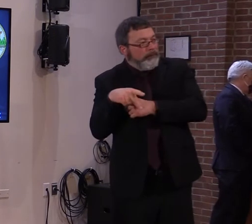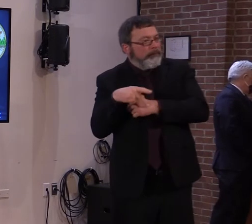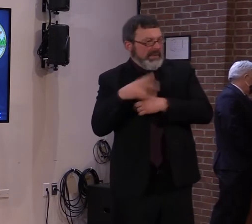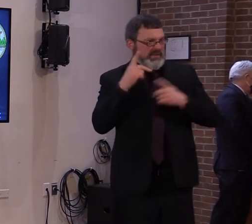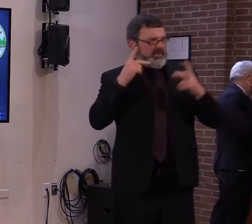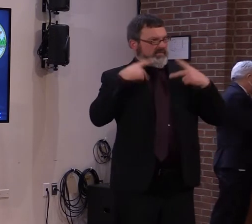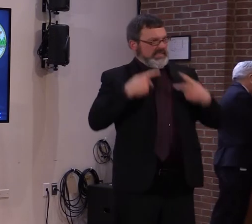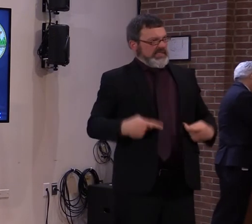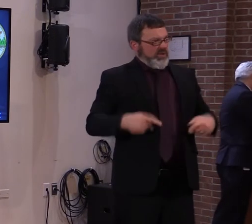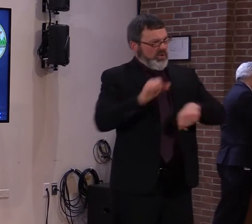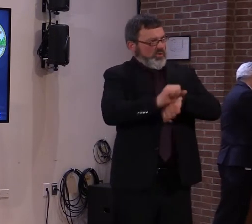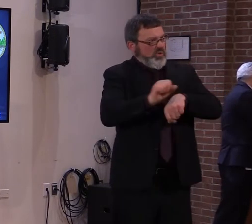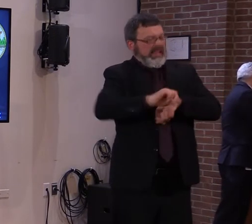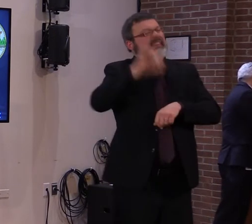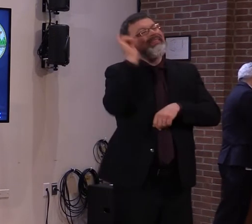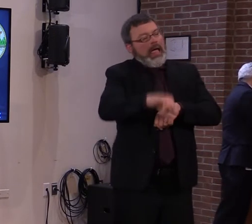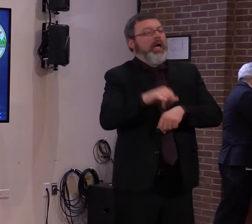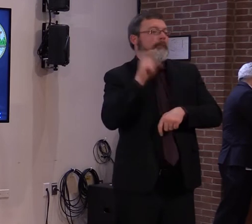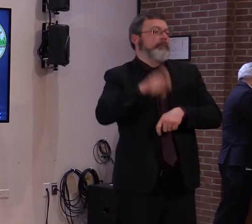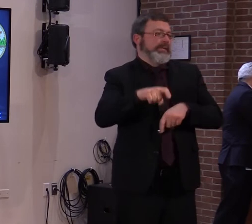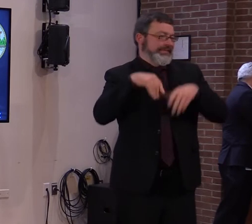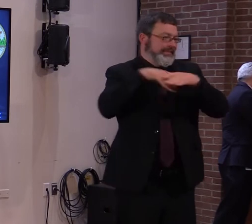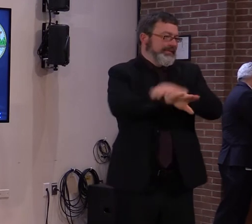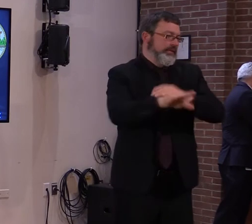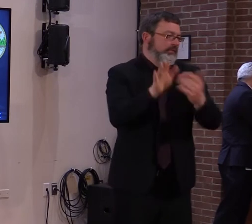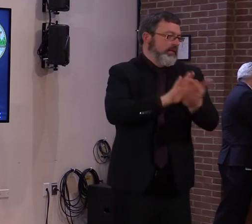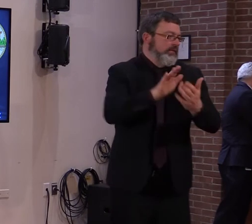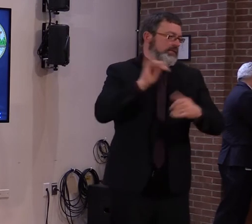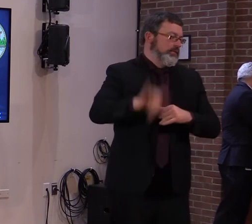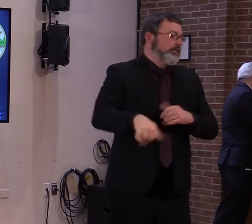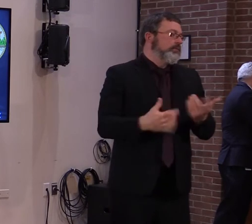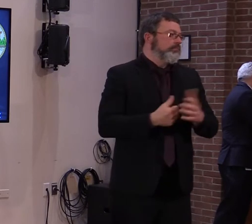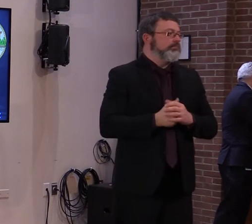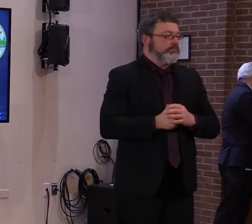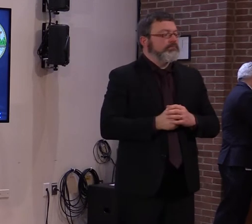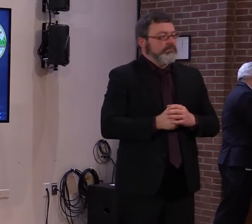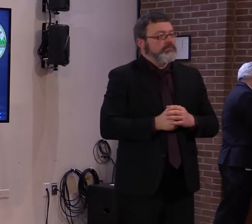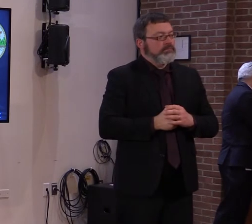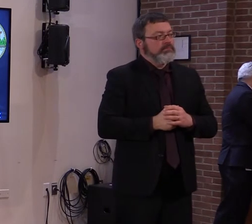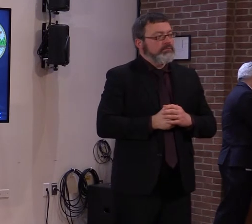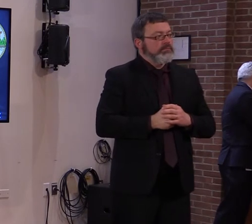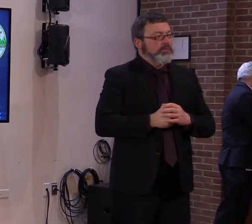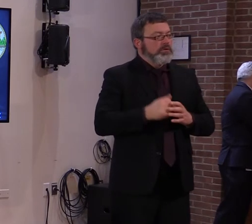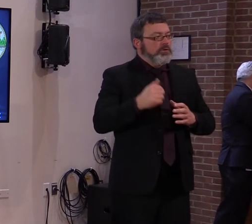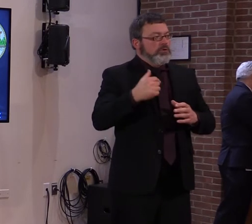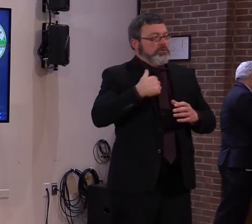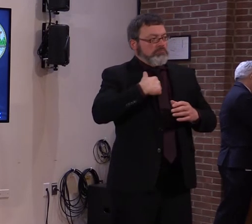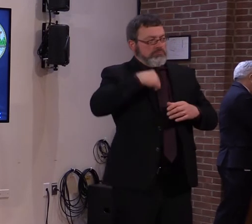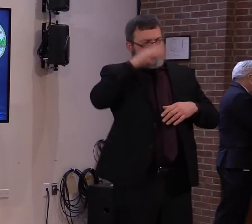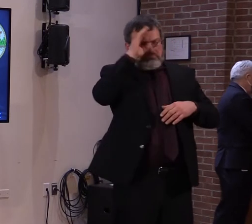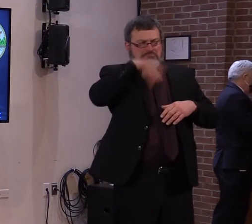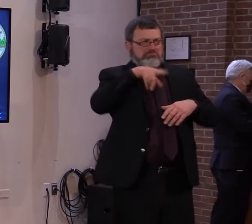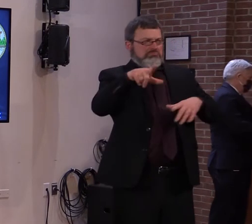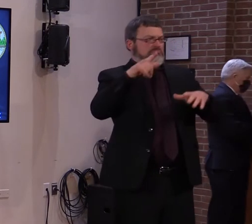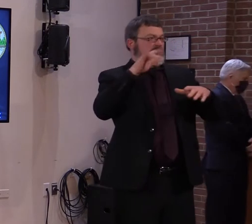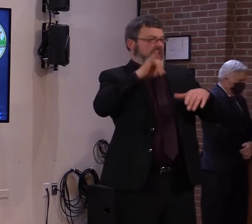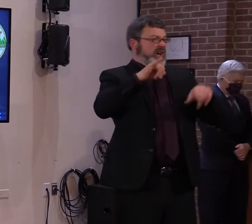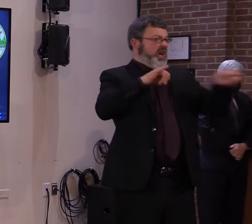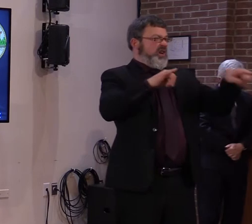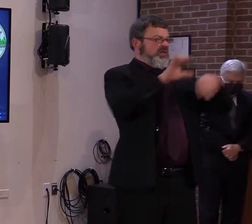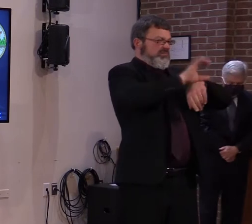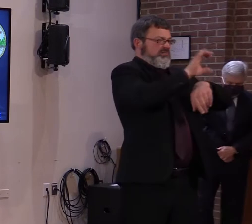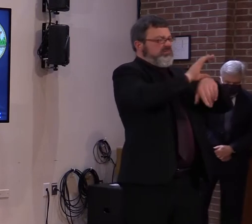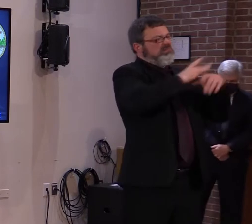to online learning. So I think we could expect that CTE centers will stay in that hybrid format for some time.